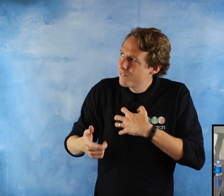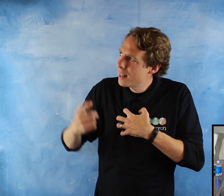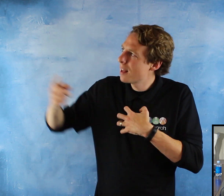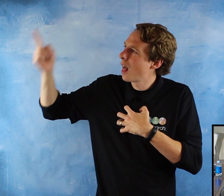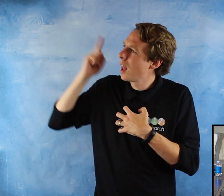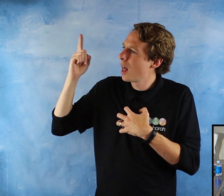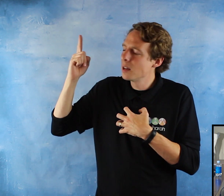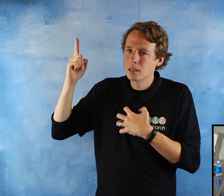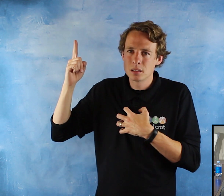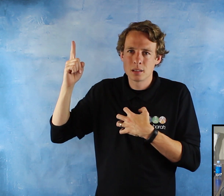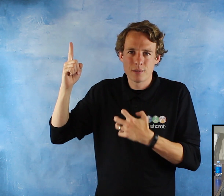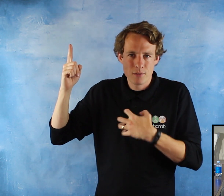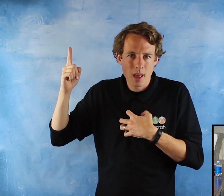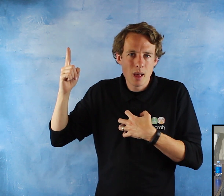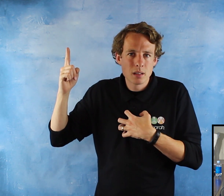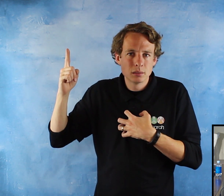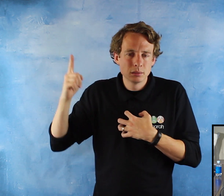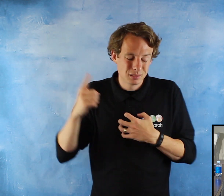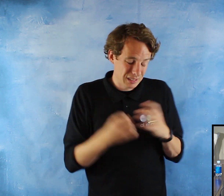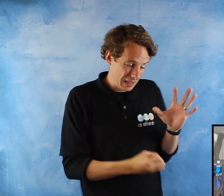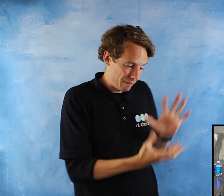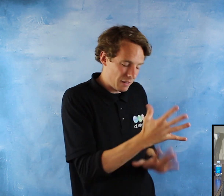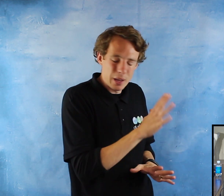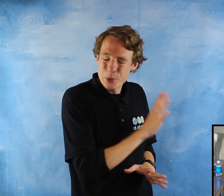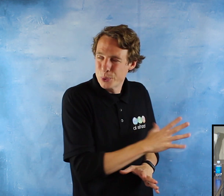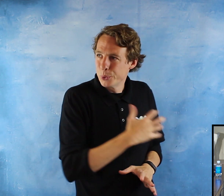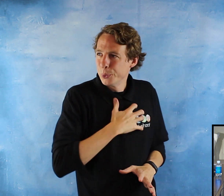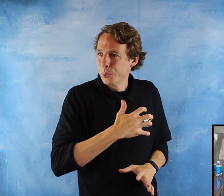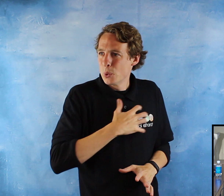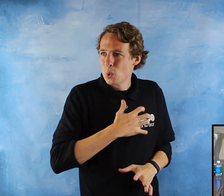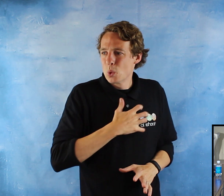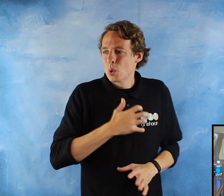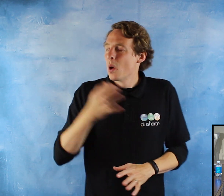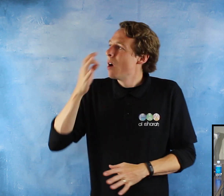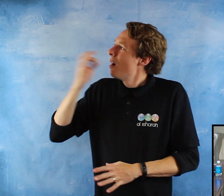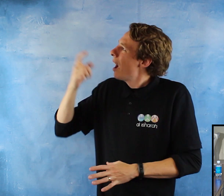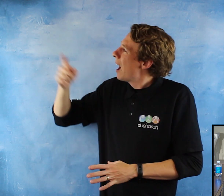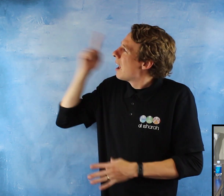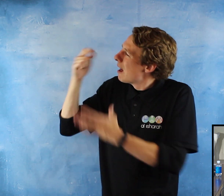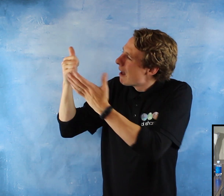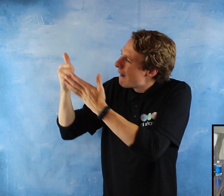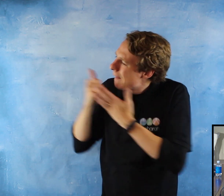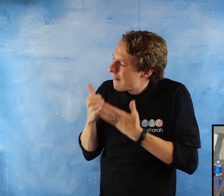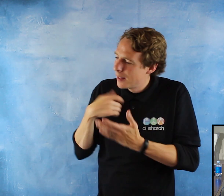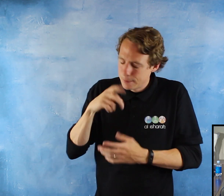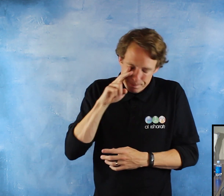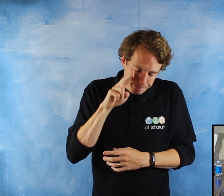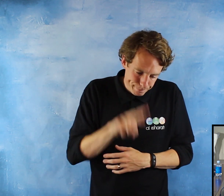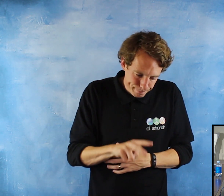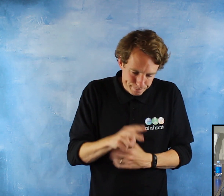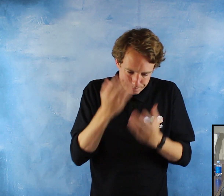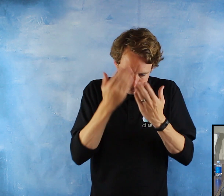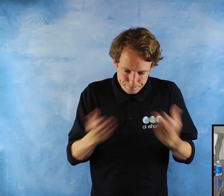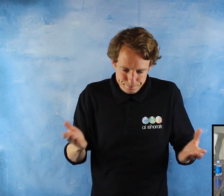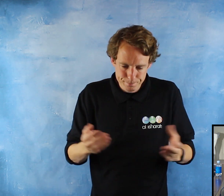fire of hellfire, that we are controlling ourselves, lowering our gaze, away from all this kind of munkar. We